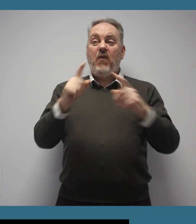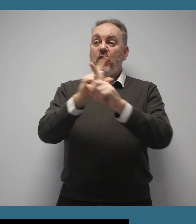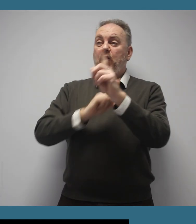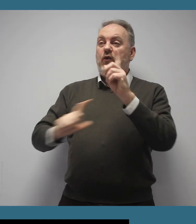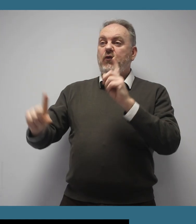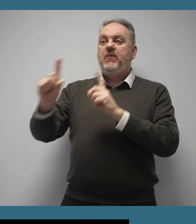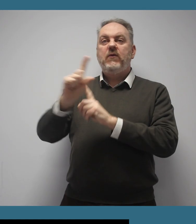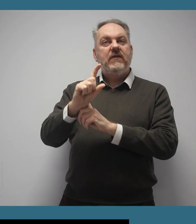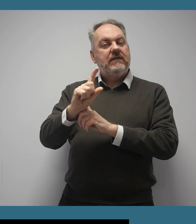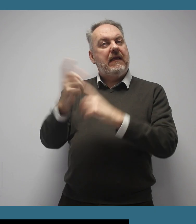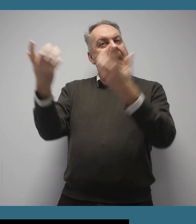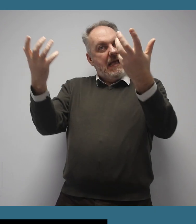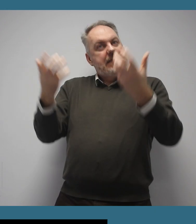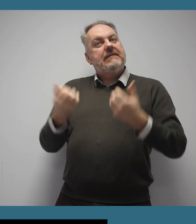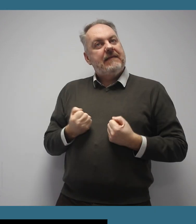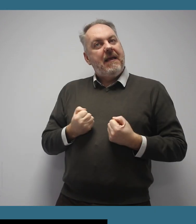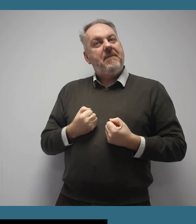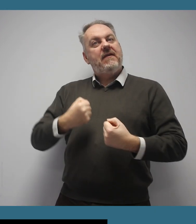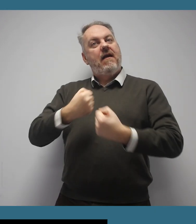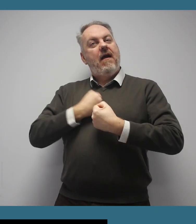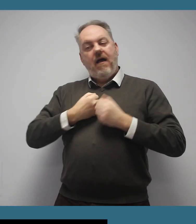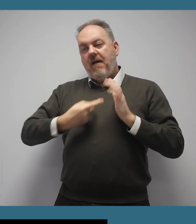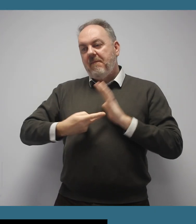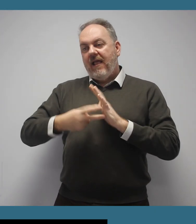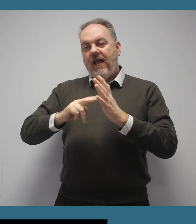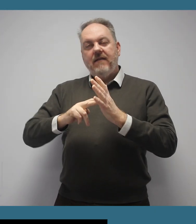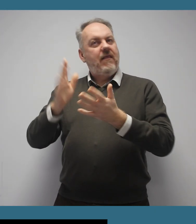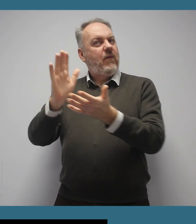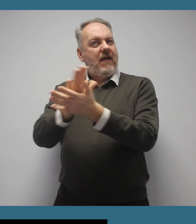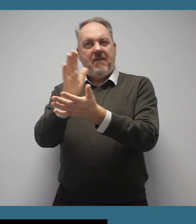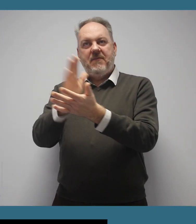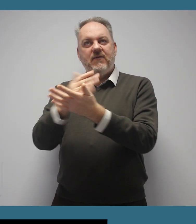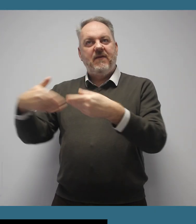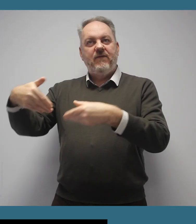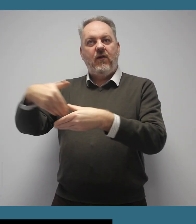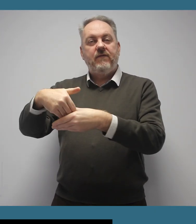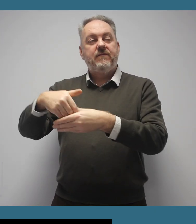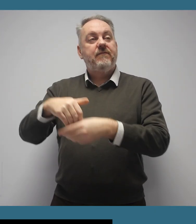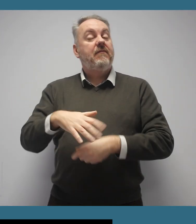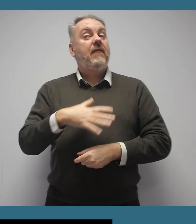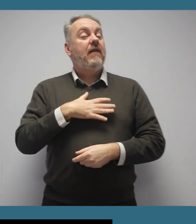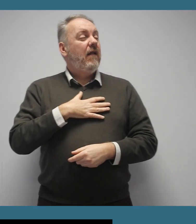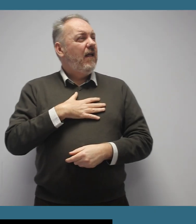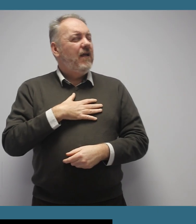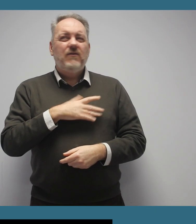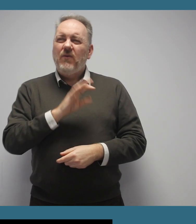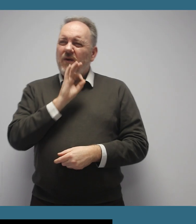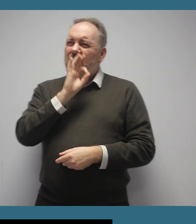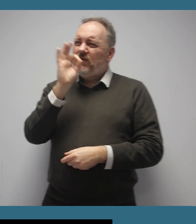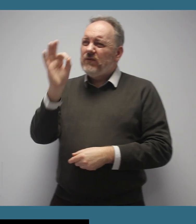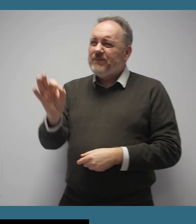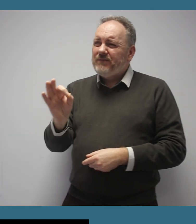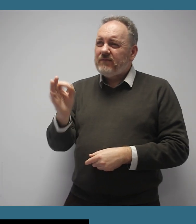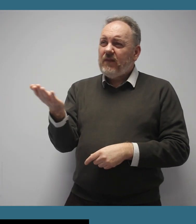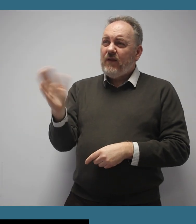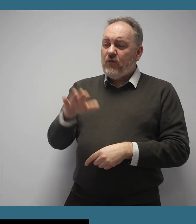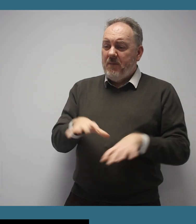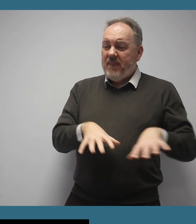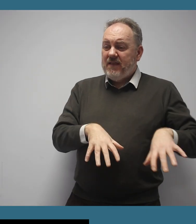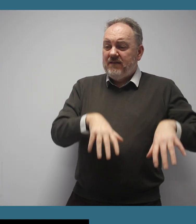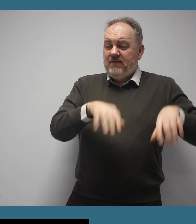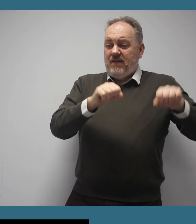once everybody understood what we were trying to do. So in terms of from the very start, from conception stage, all the way through to